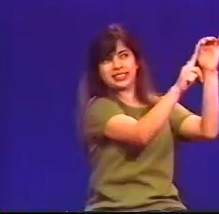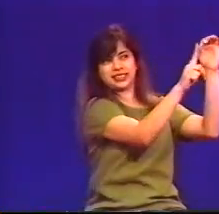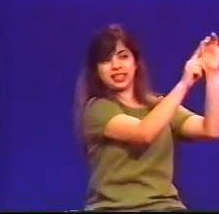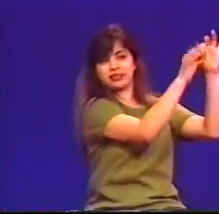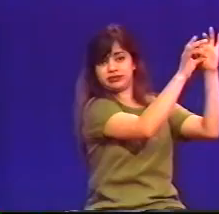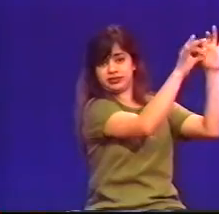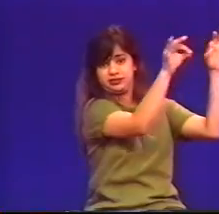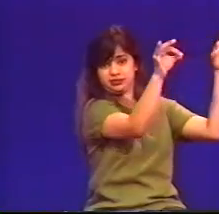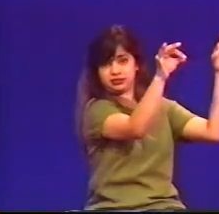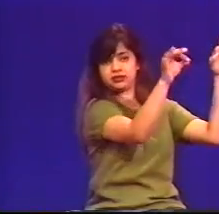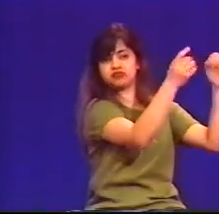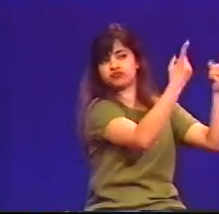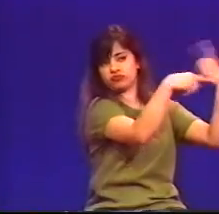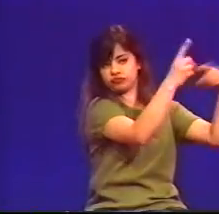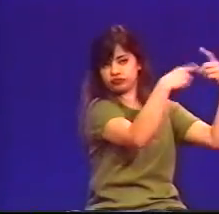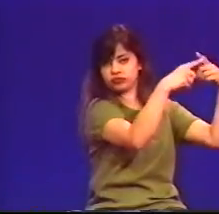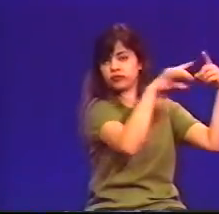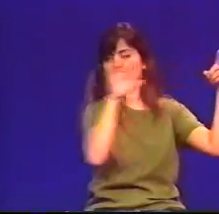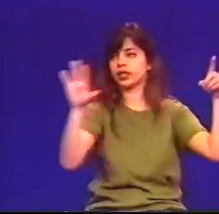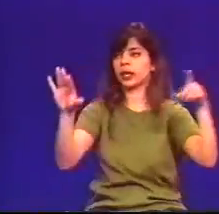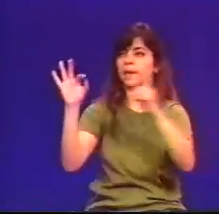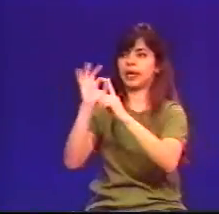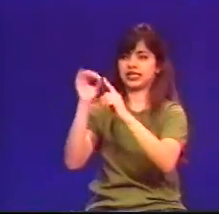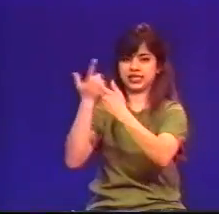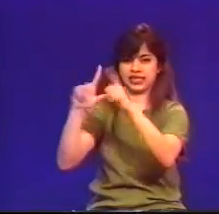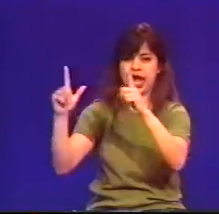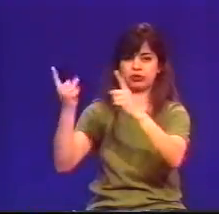They stayed for several weeks, and during that time,